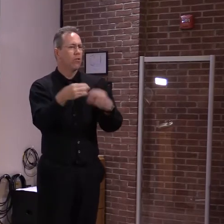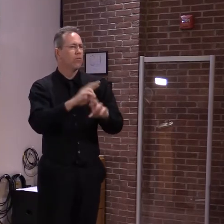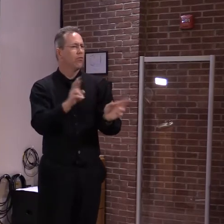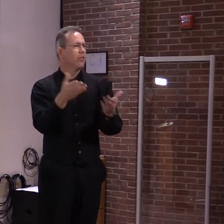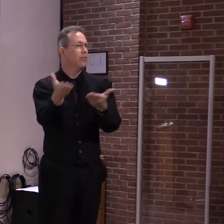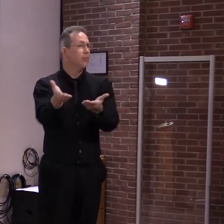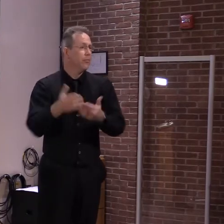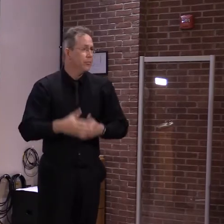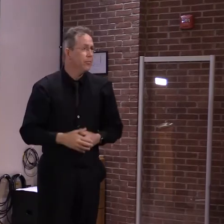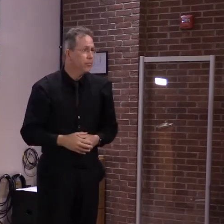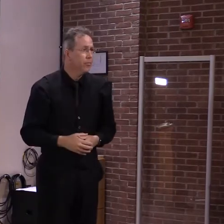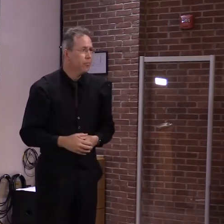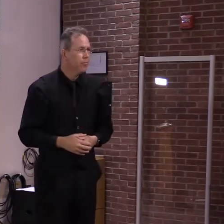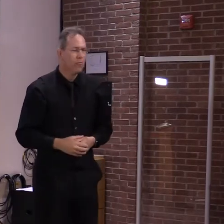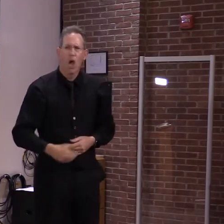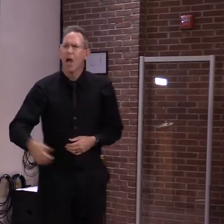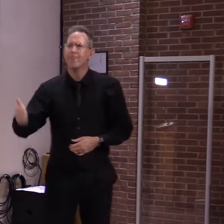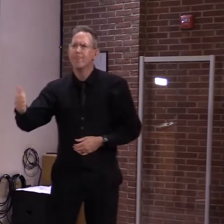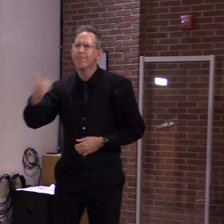Okay, thank you.